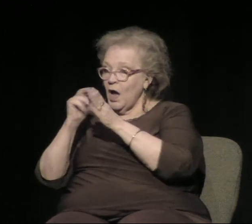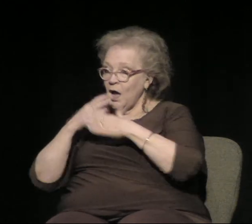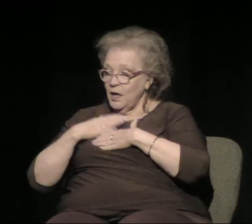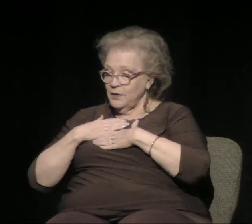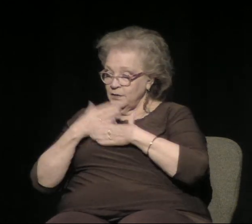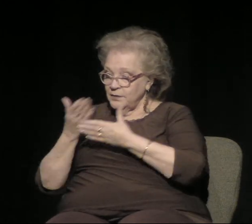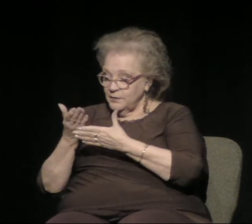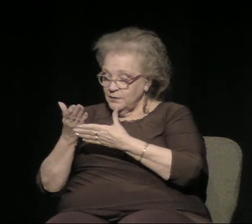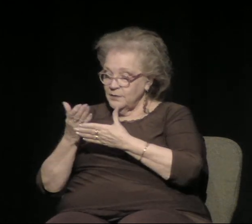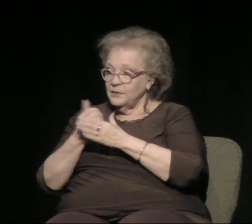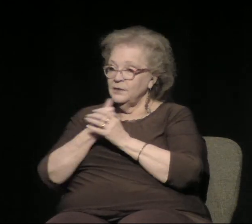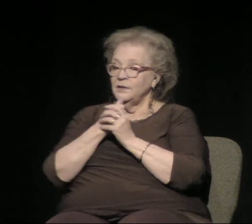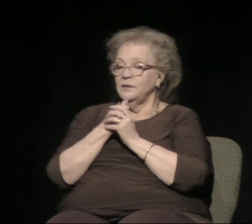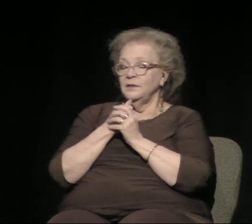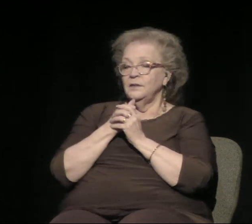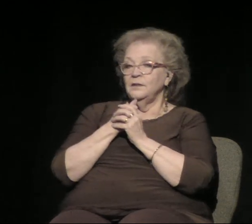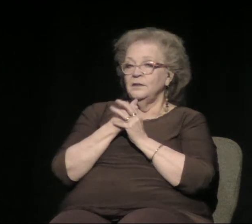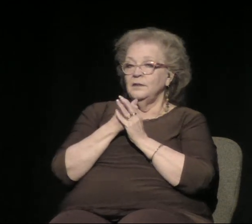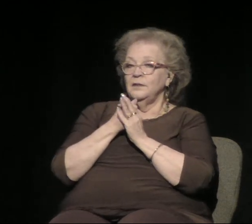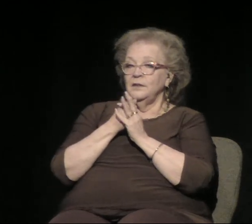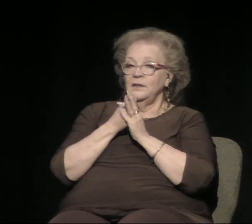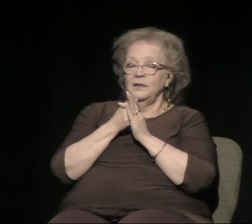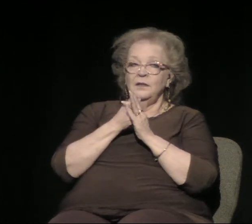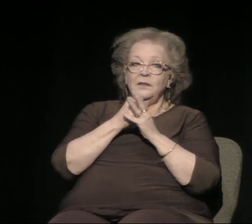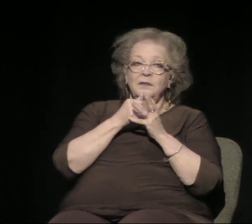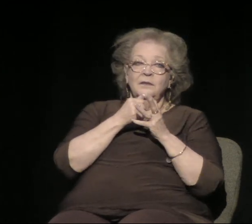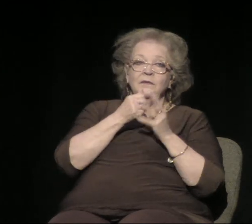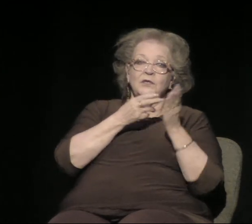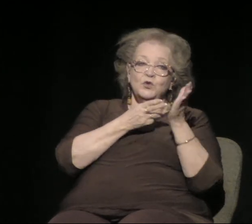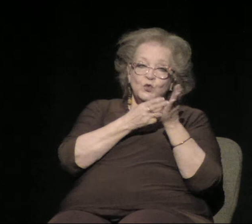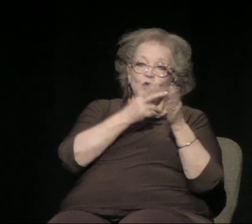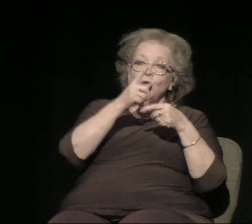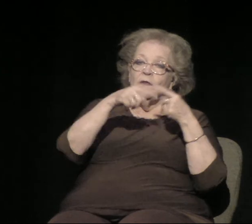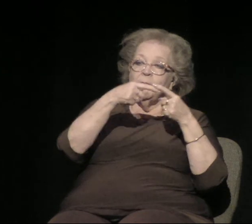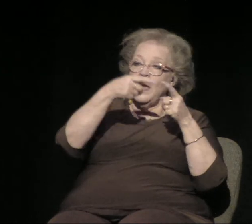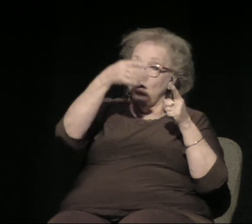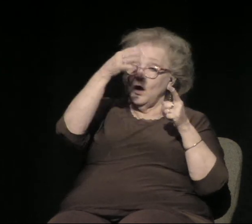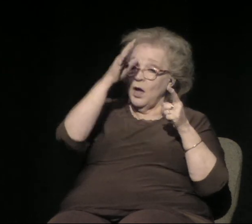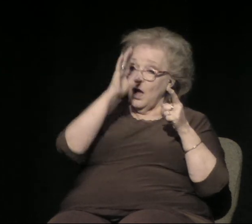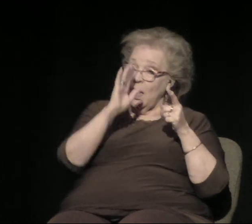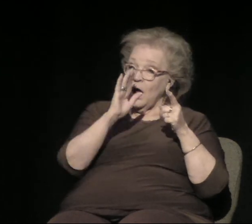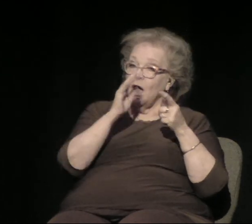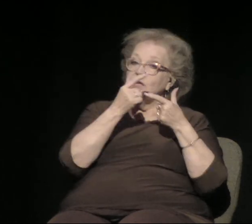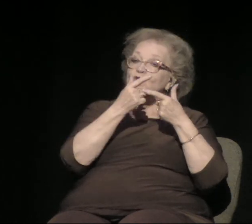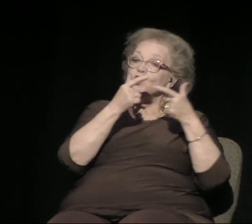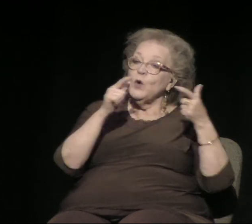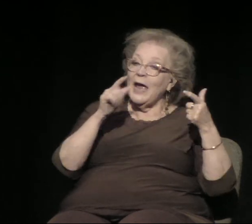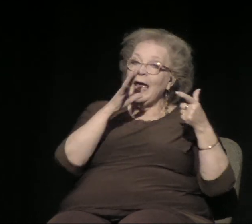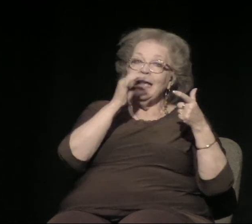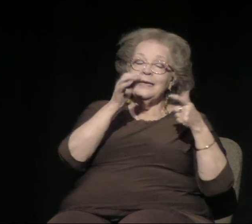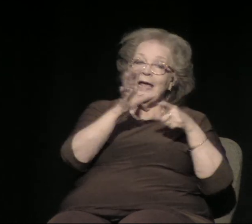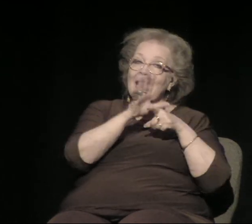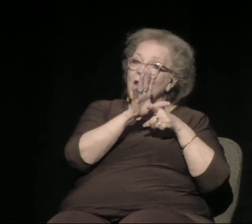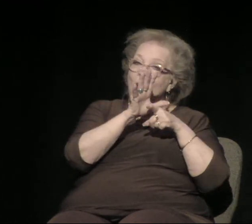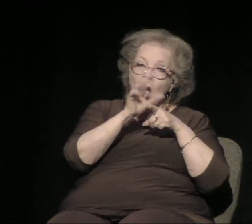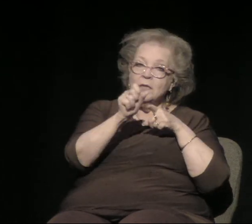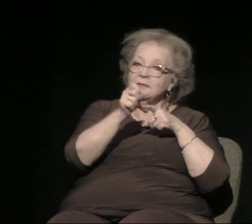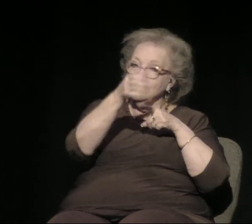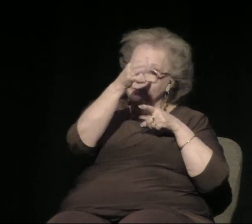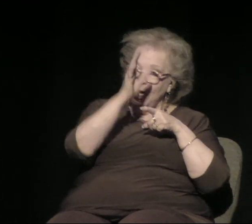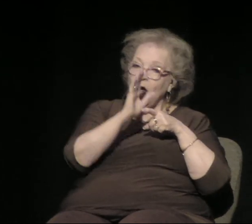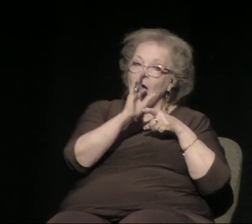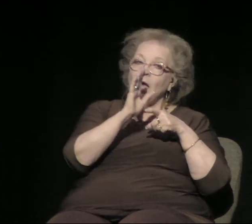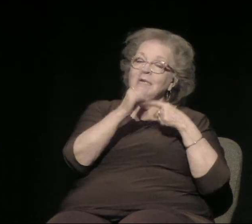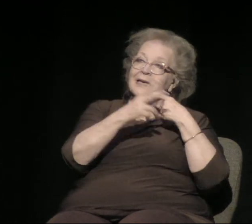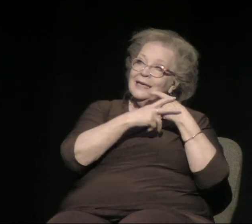confessions. Verse 4 contains the first profession of truth about God. He is the great and awesome God who keeps his covenant